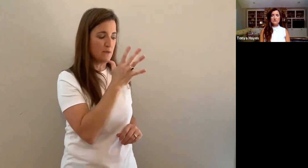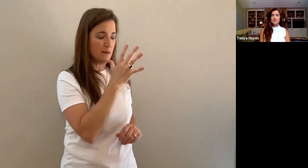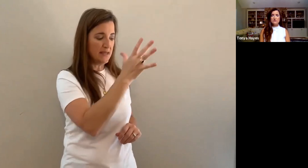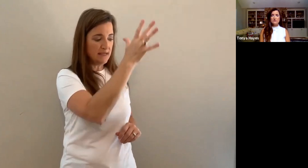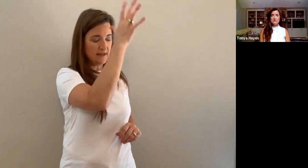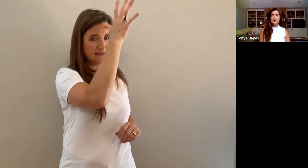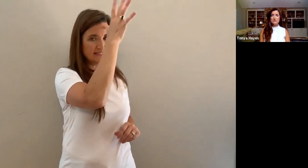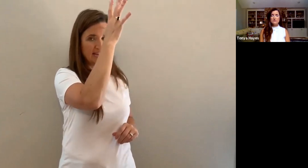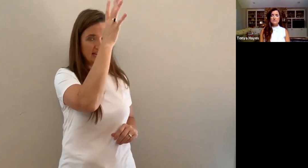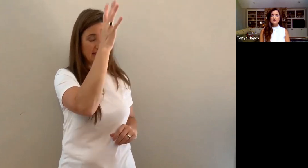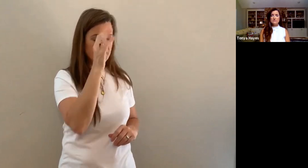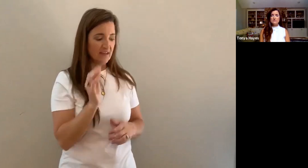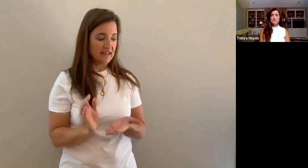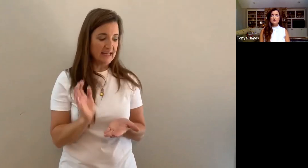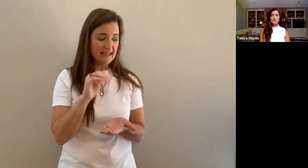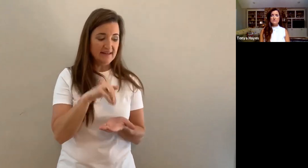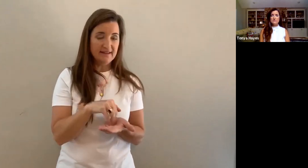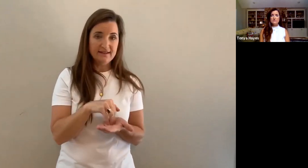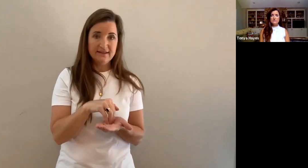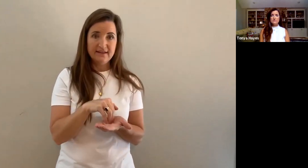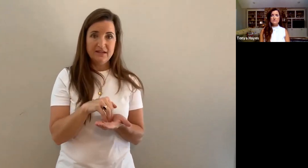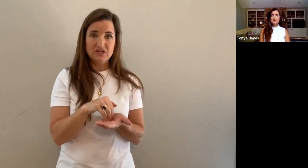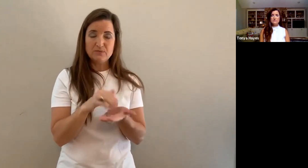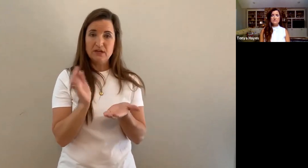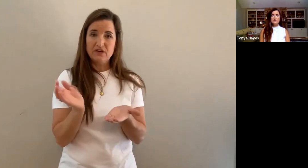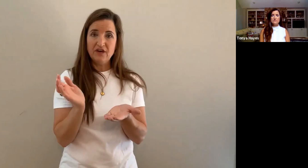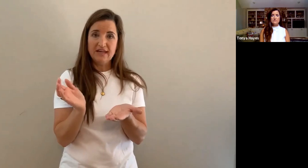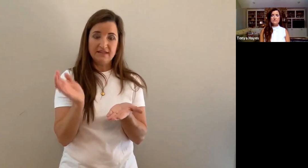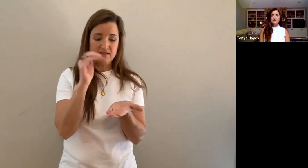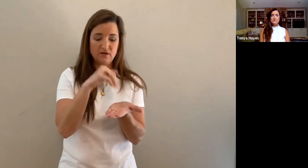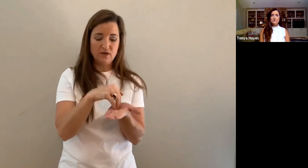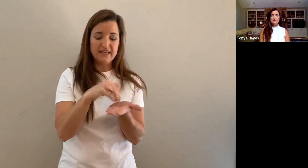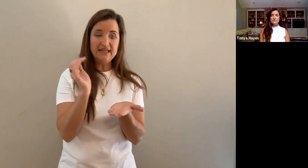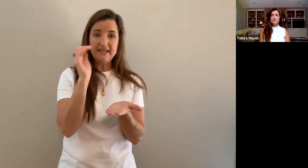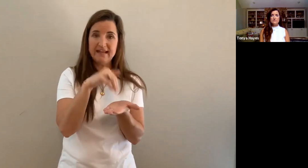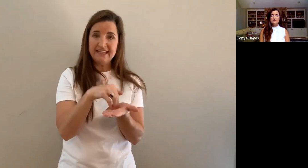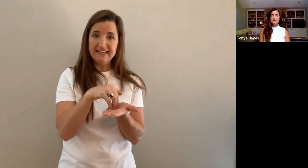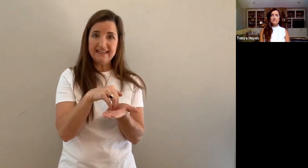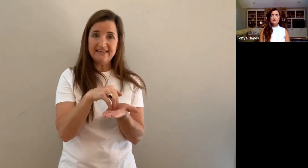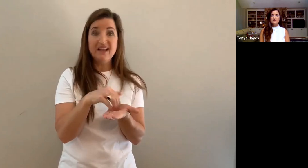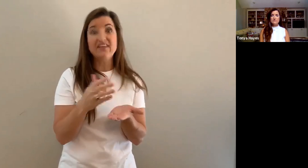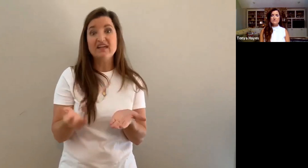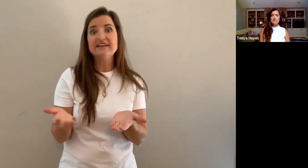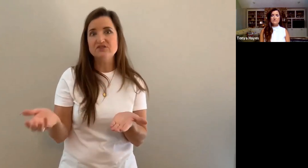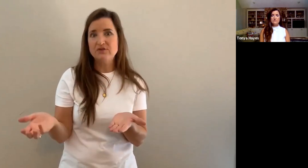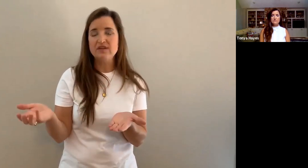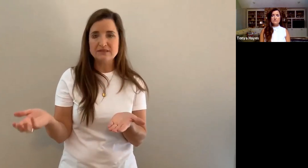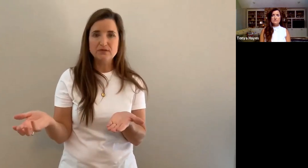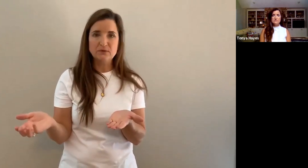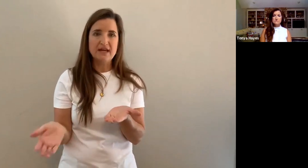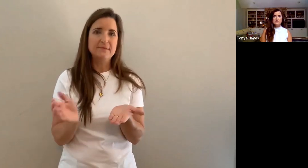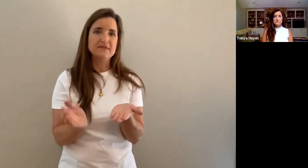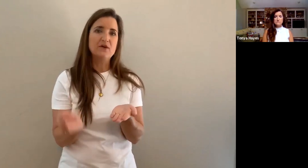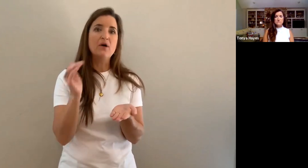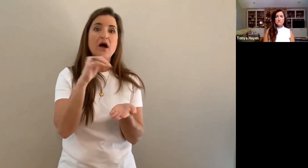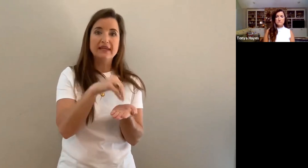thing. So mommy, daddy, again. You just put it in your hand. So again, they like to do things